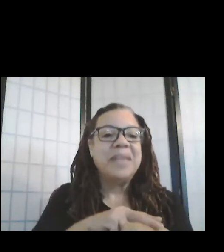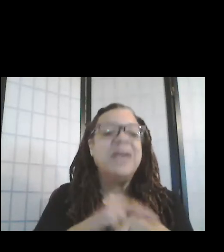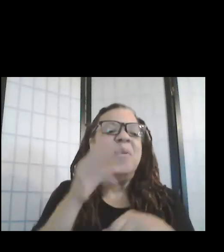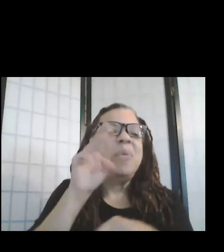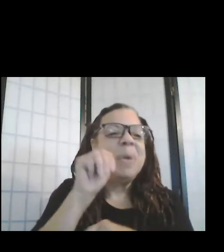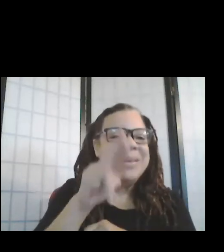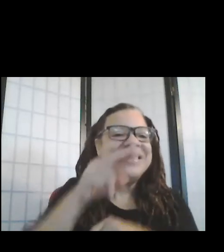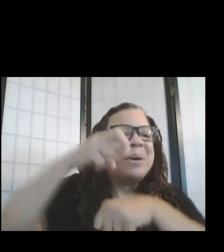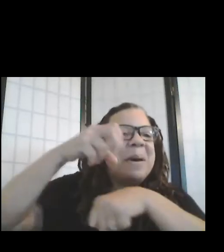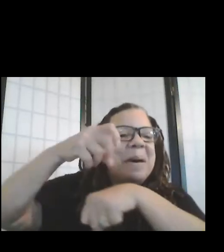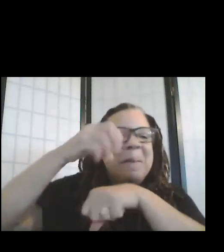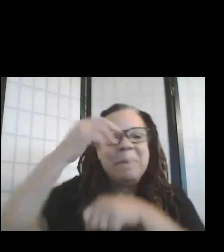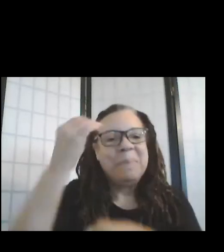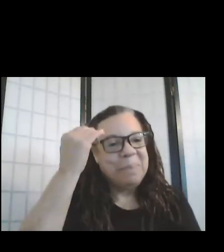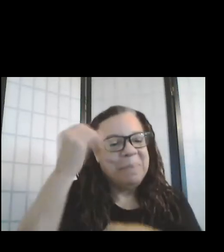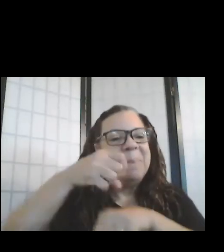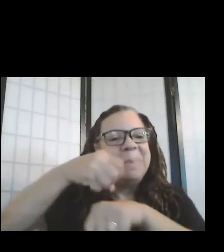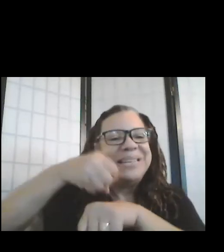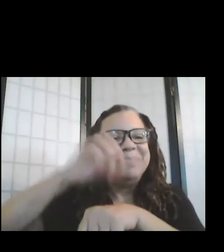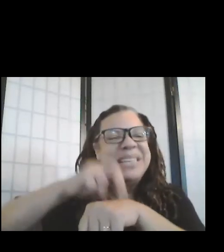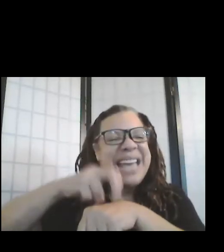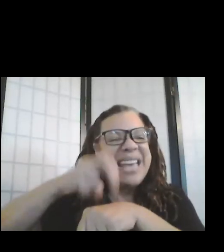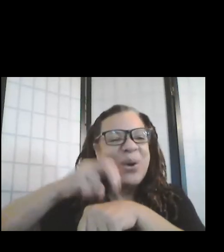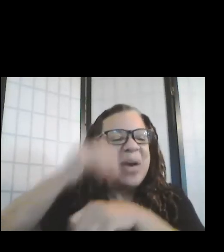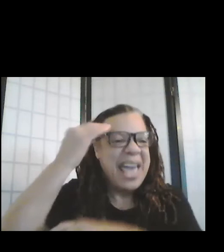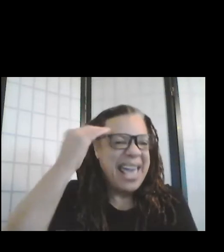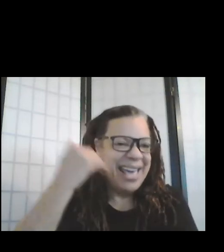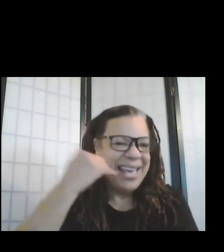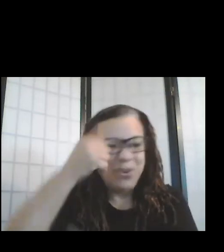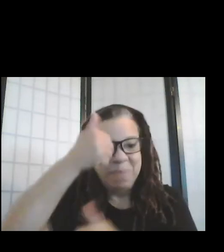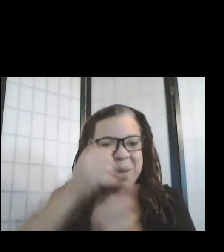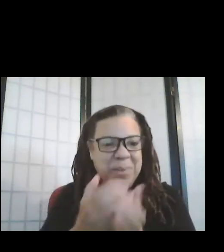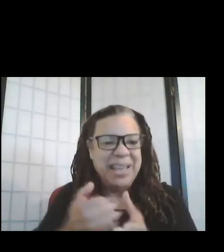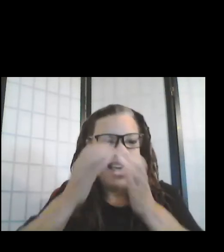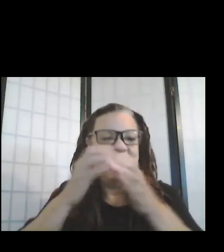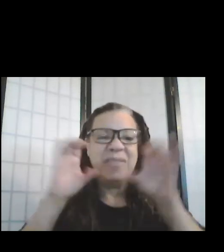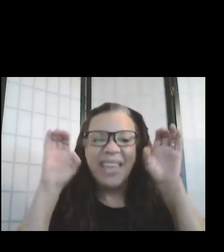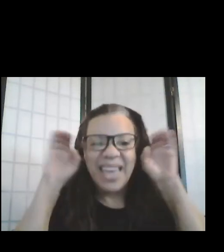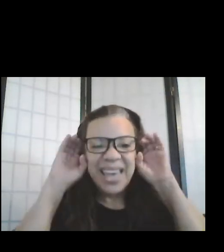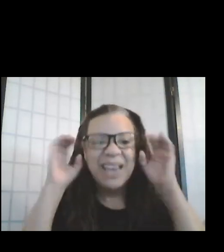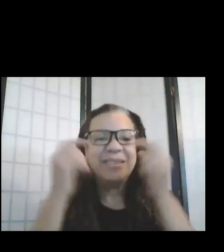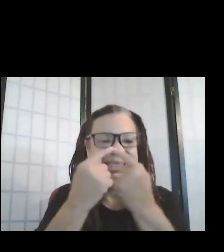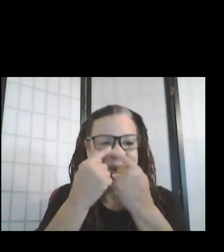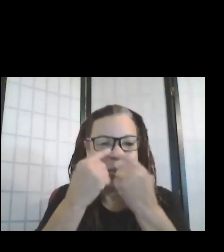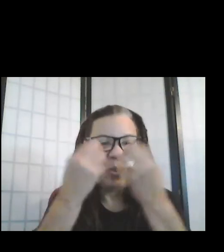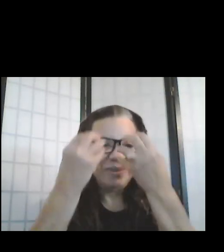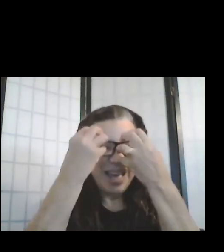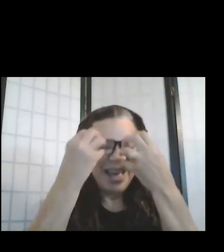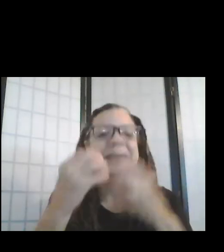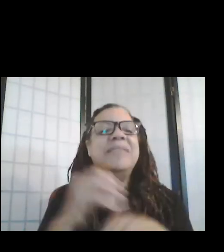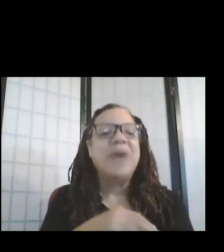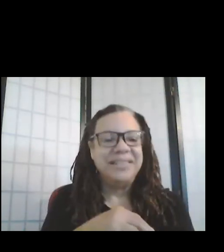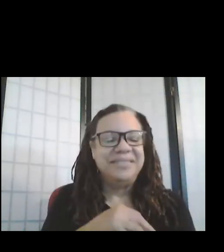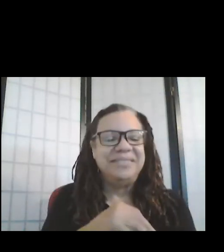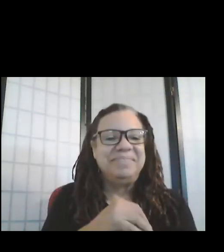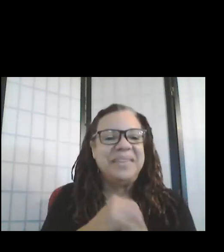was a different kind of functional toy. Mm. But this story is one that illustrates something that I've